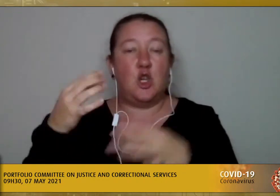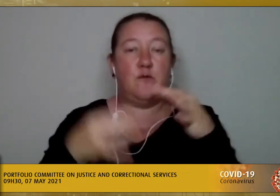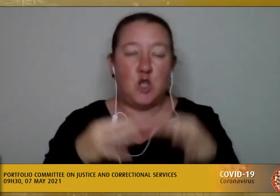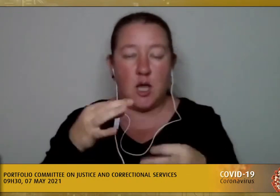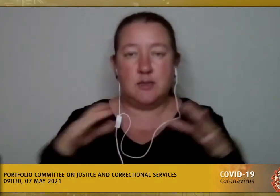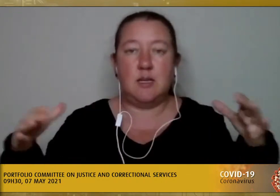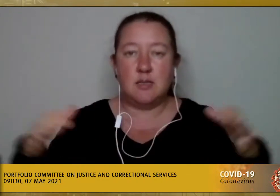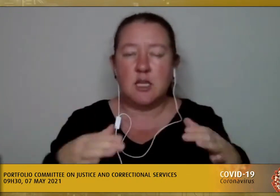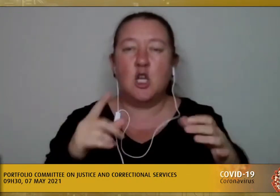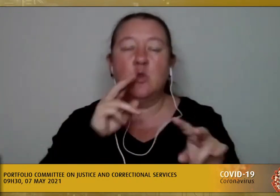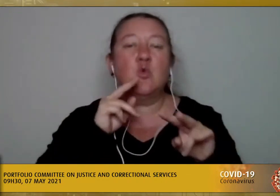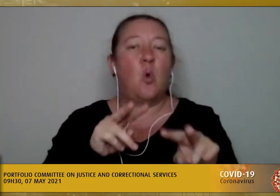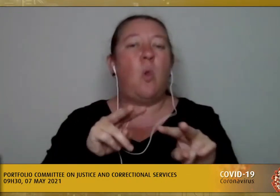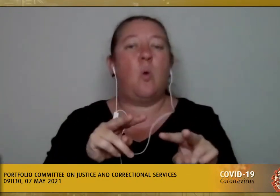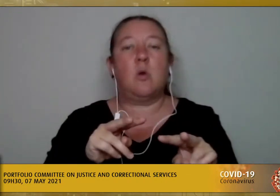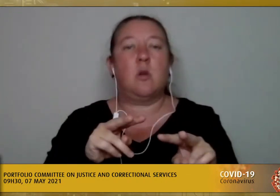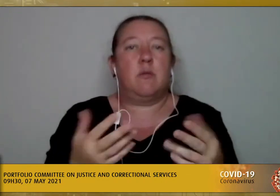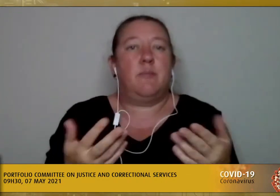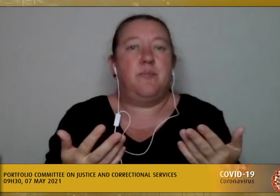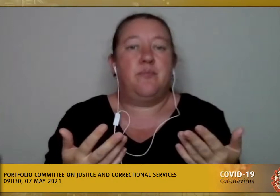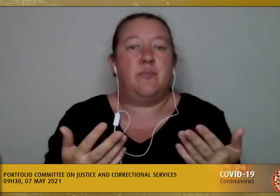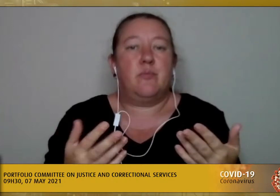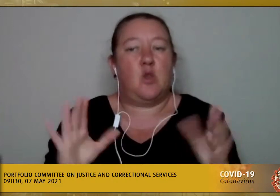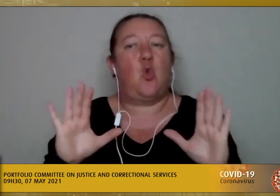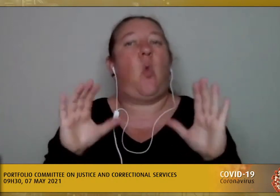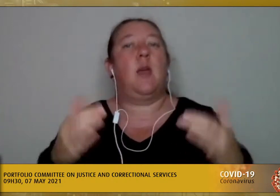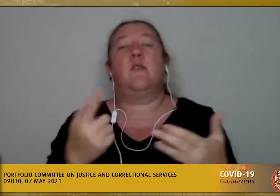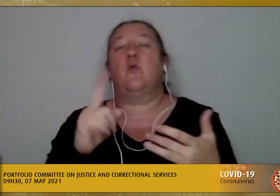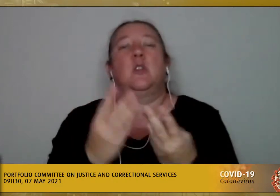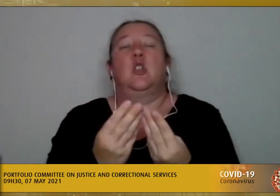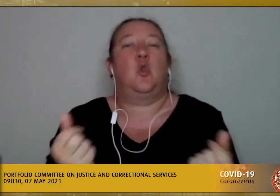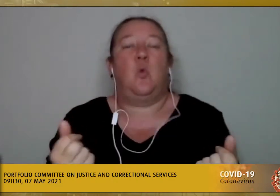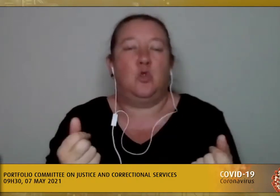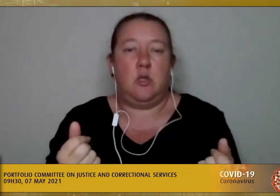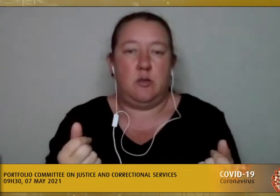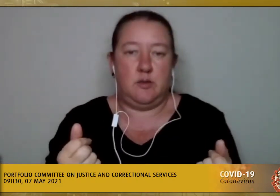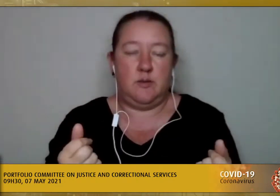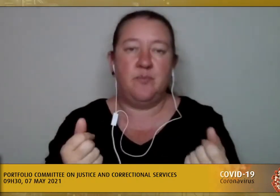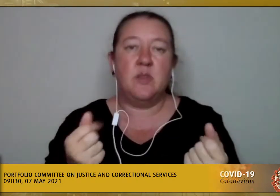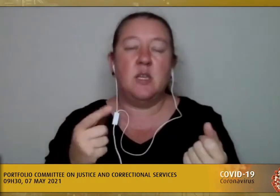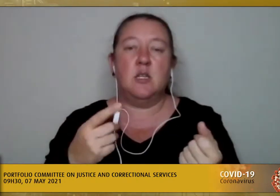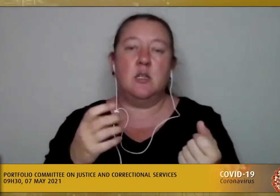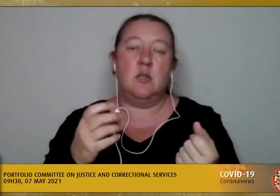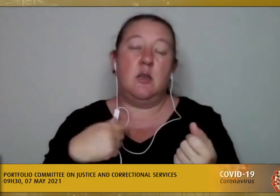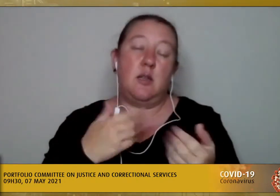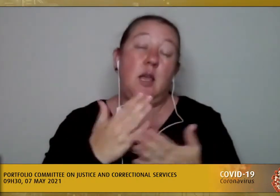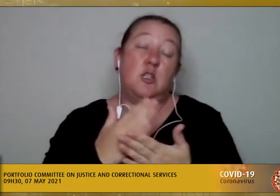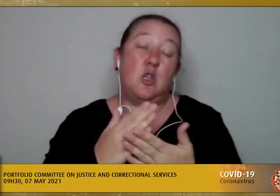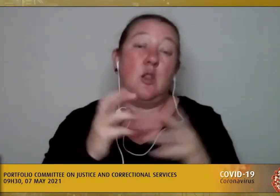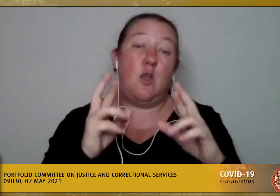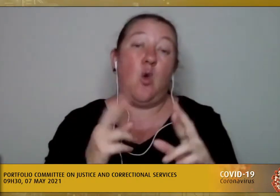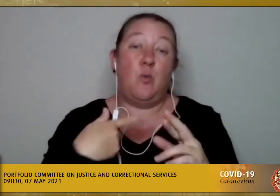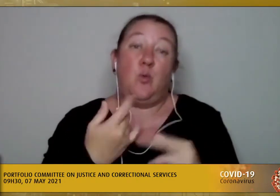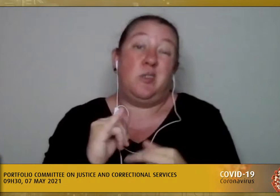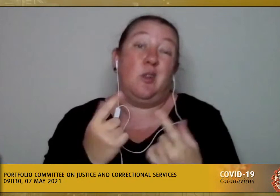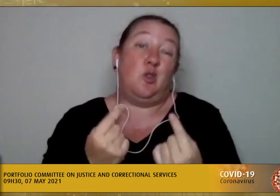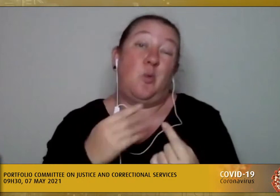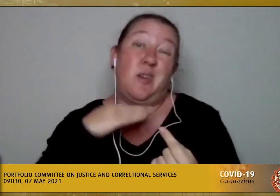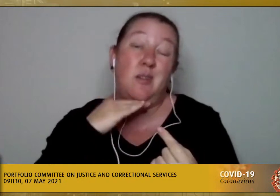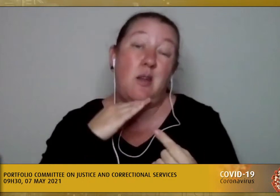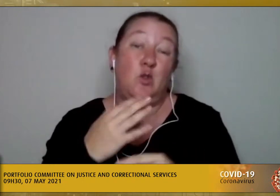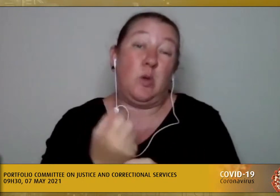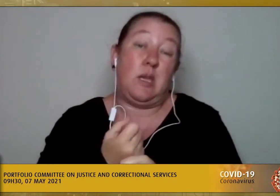to look at you know collectively what the solutions are so you know I certainly hope that we are still doing enough to